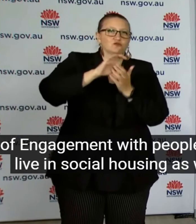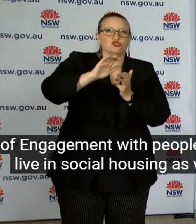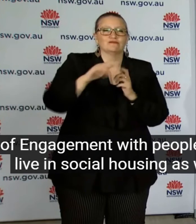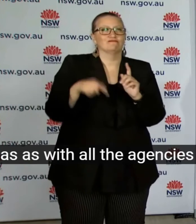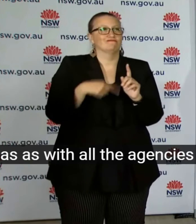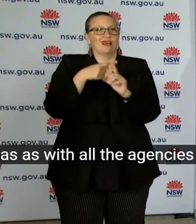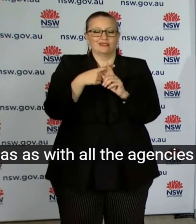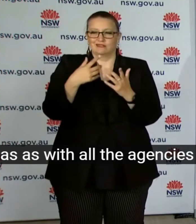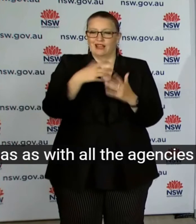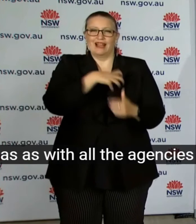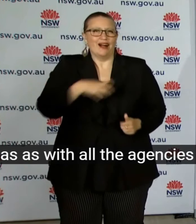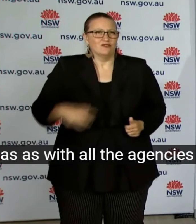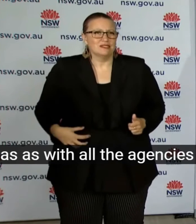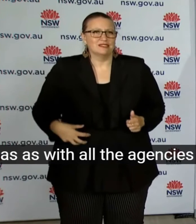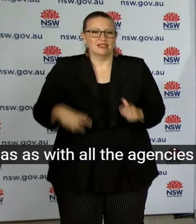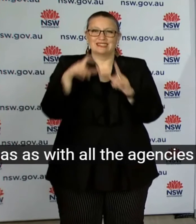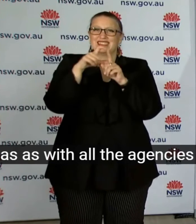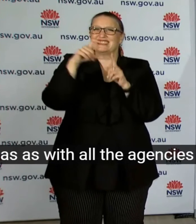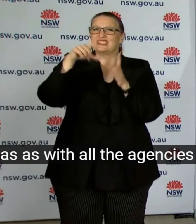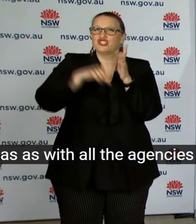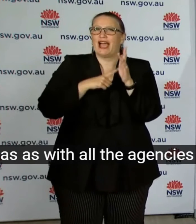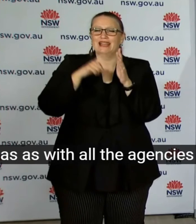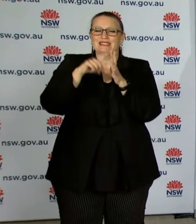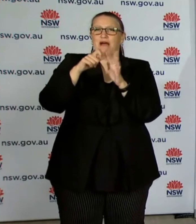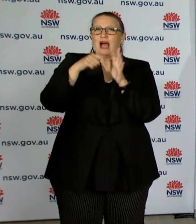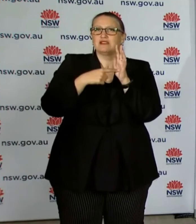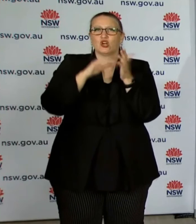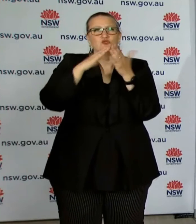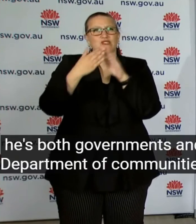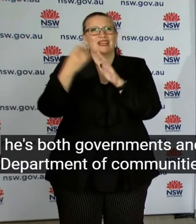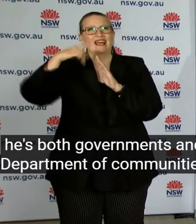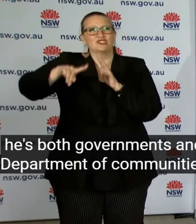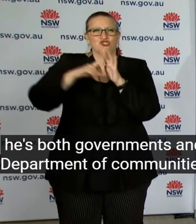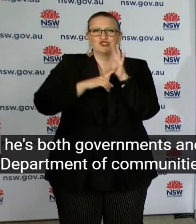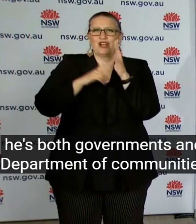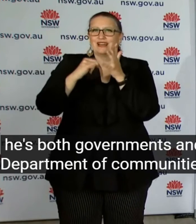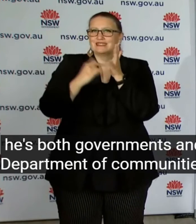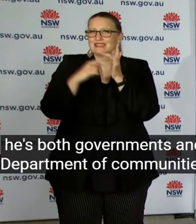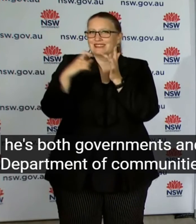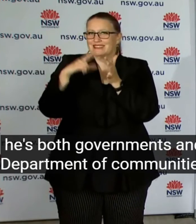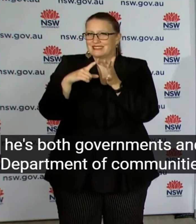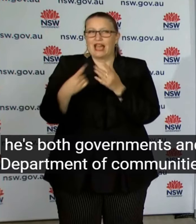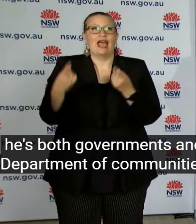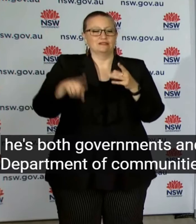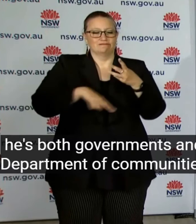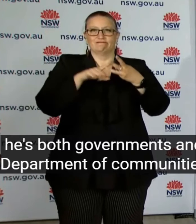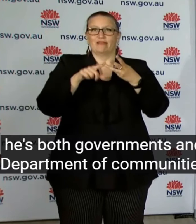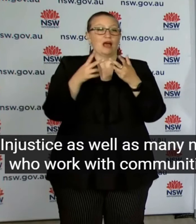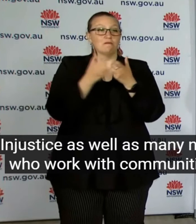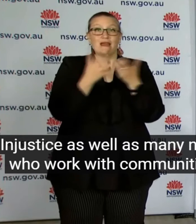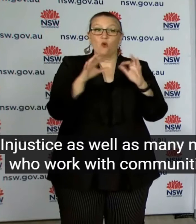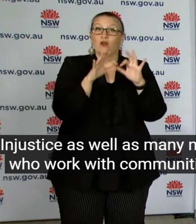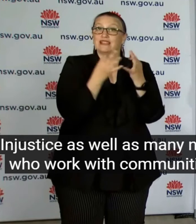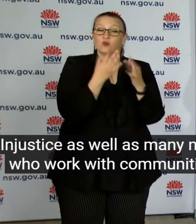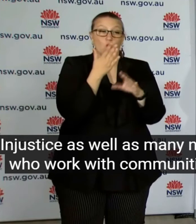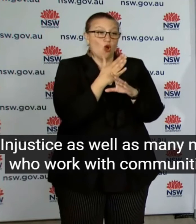both governments, the Department of Communities and Justice, as well as many NGOs who work with communities experiencing disadvantage,